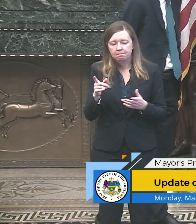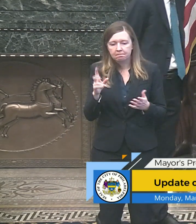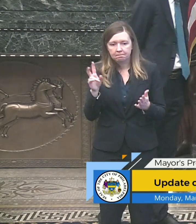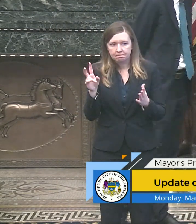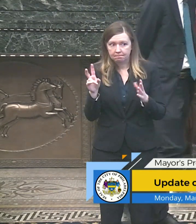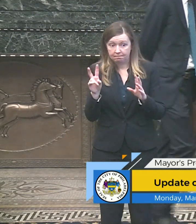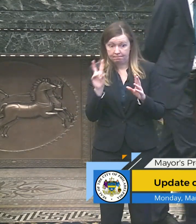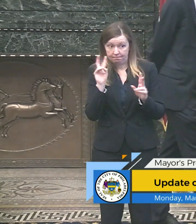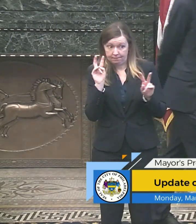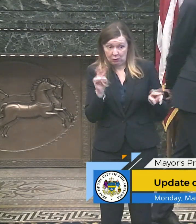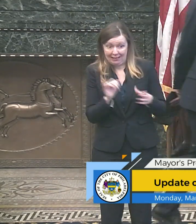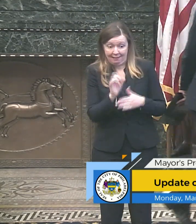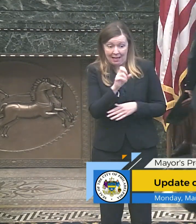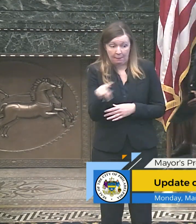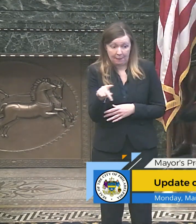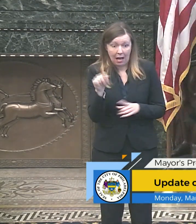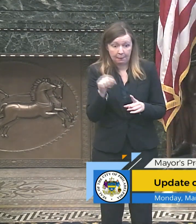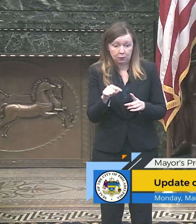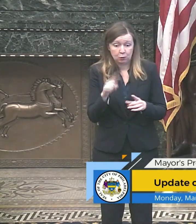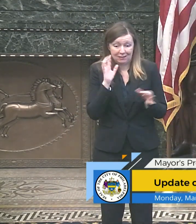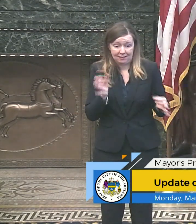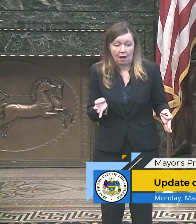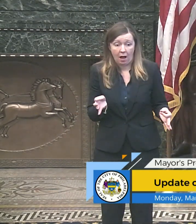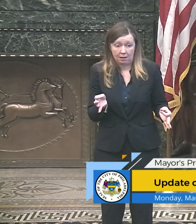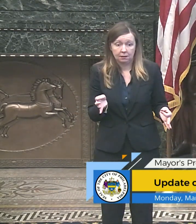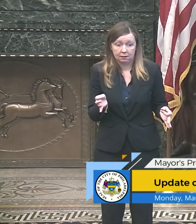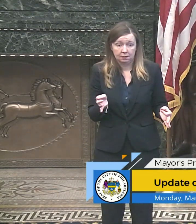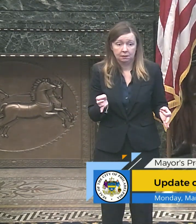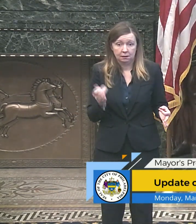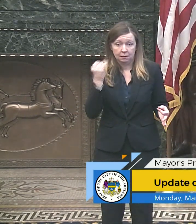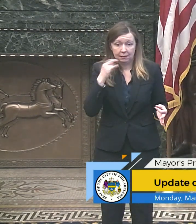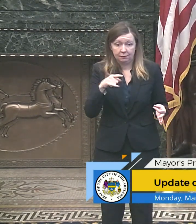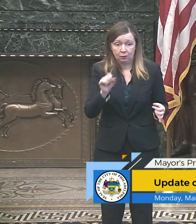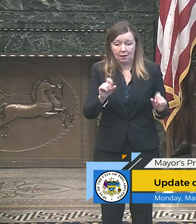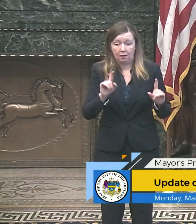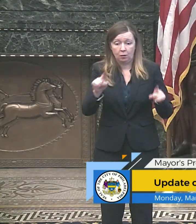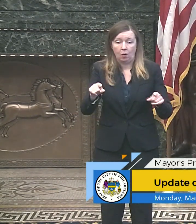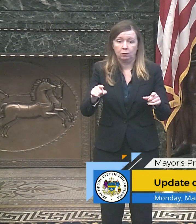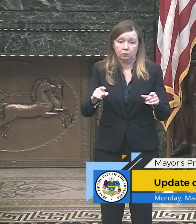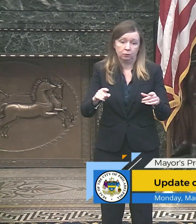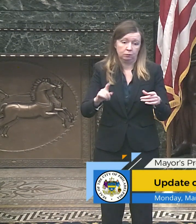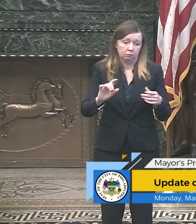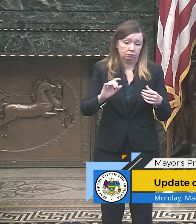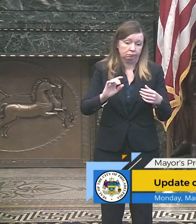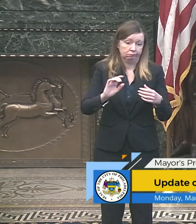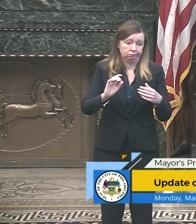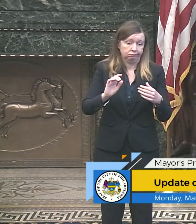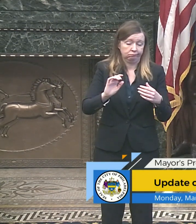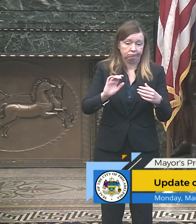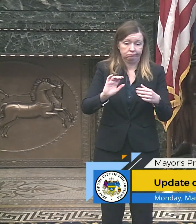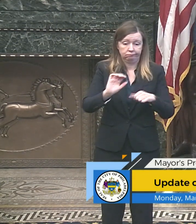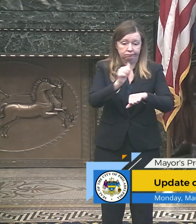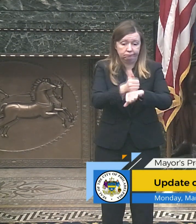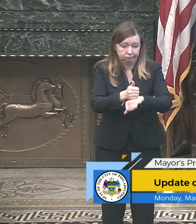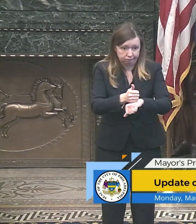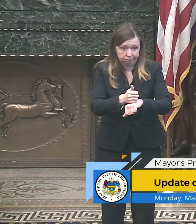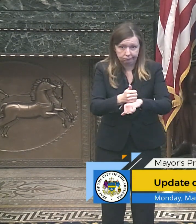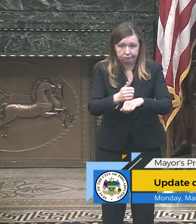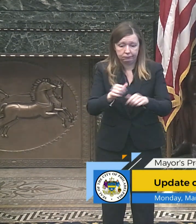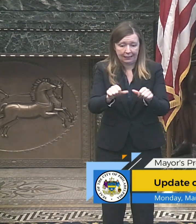that map and using that to decide where you're going to go to kind of create these areas where people can